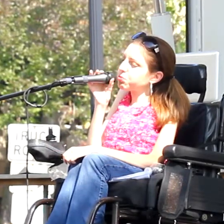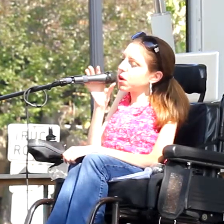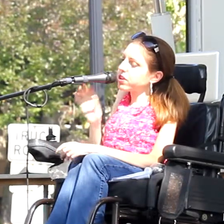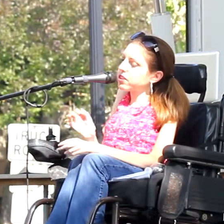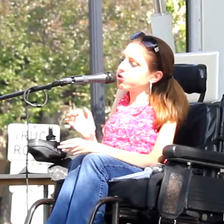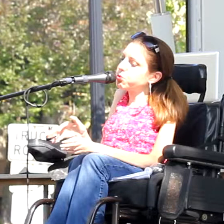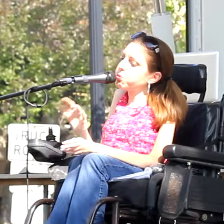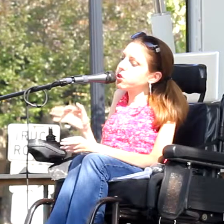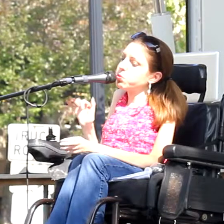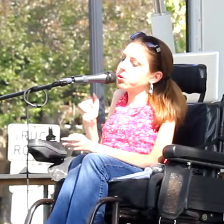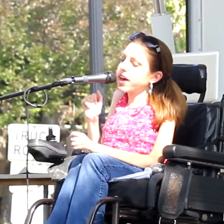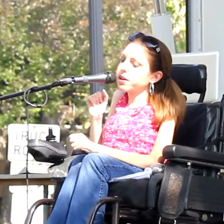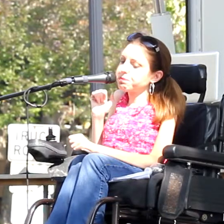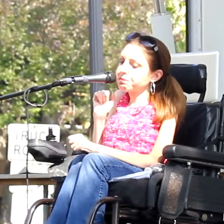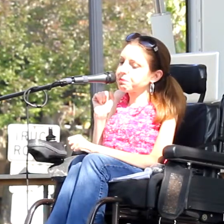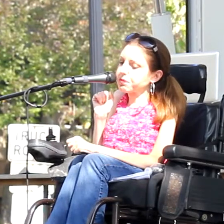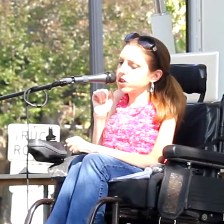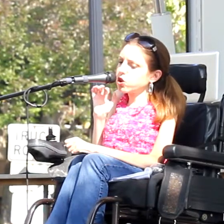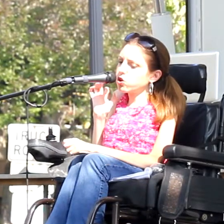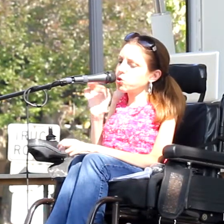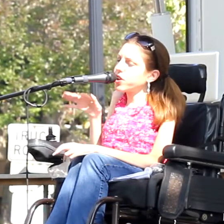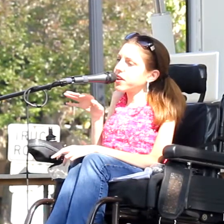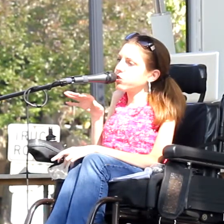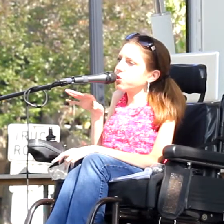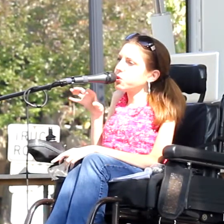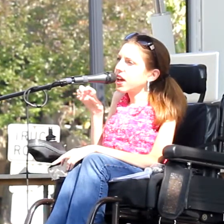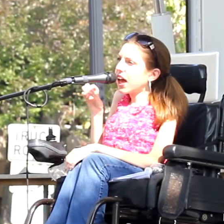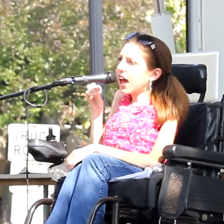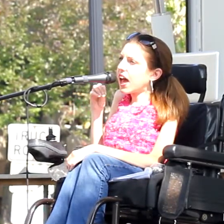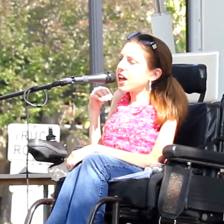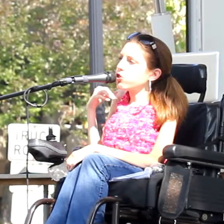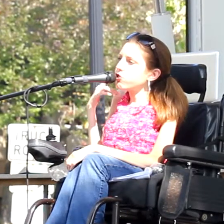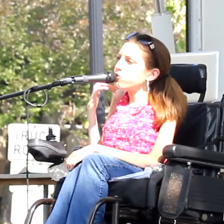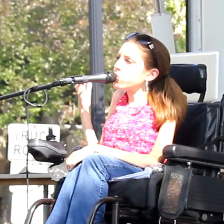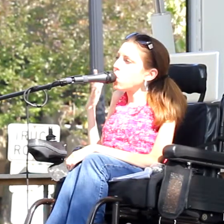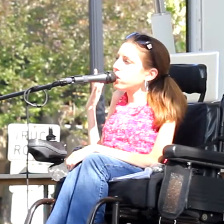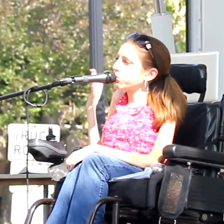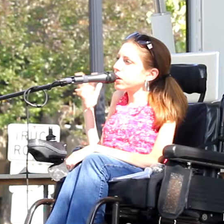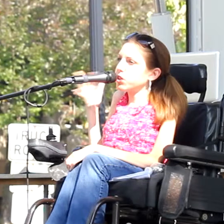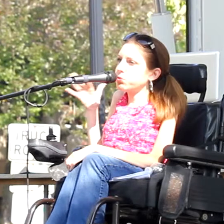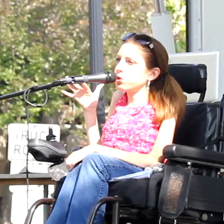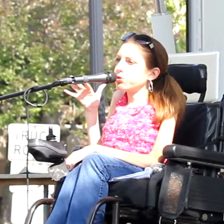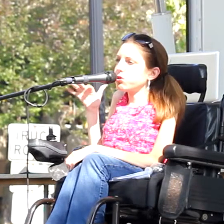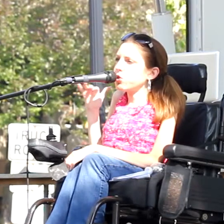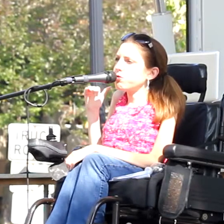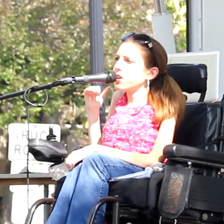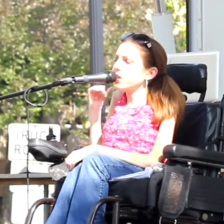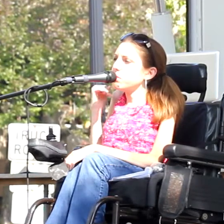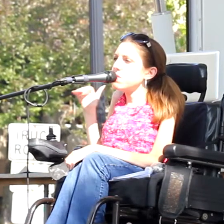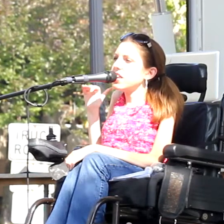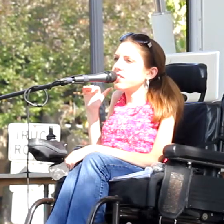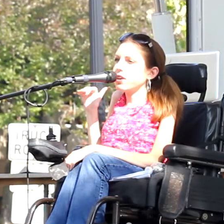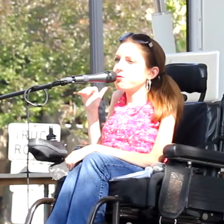was probably, she's one of those people that you stand next to, and she's so incredibly beautiful that you